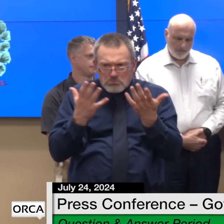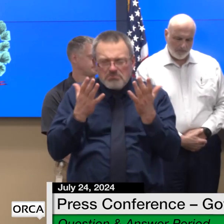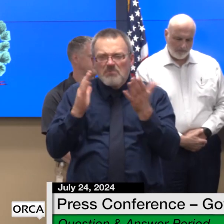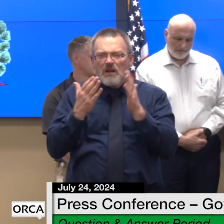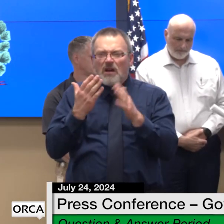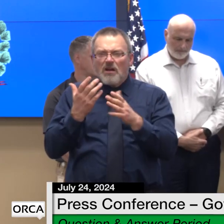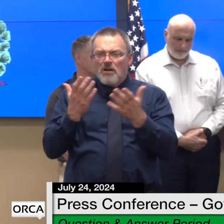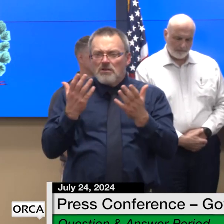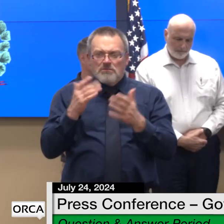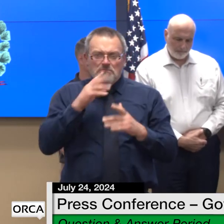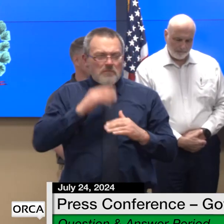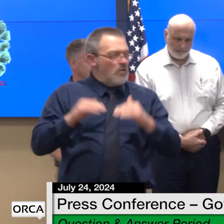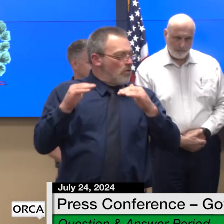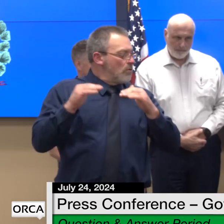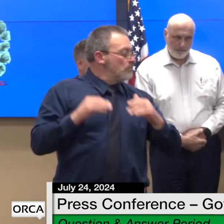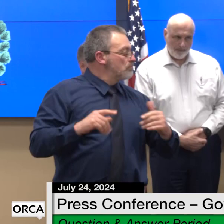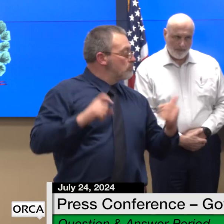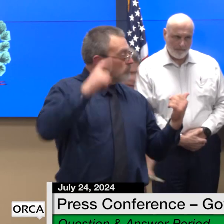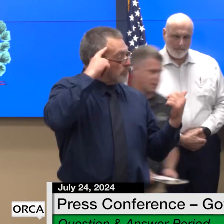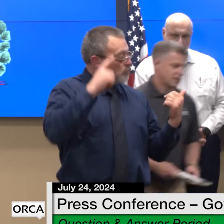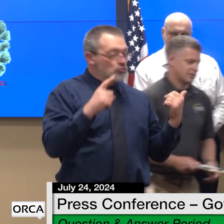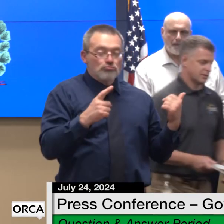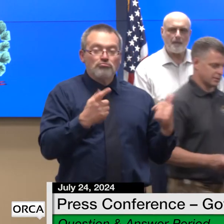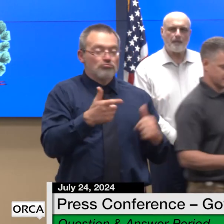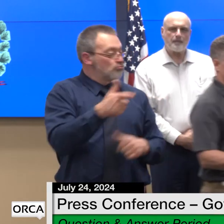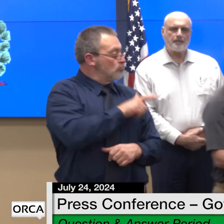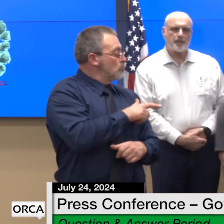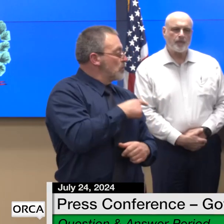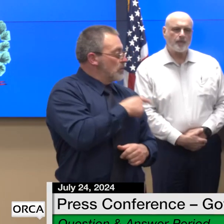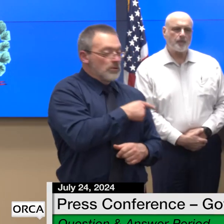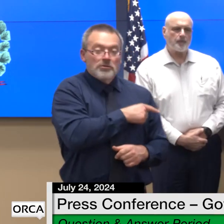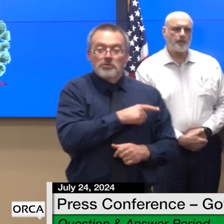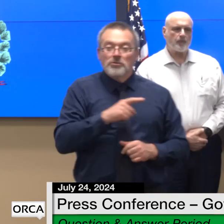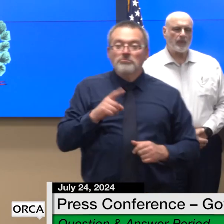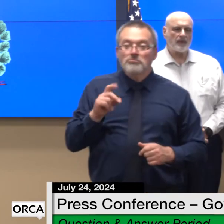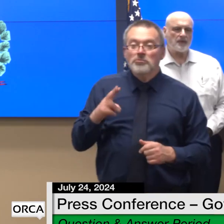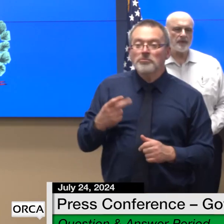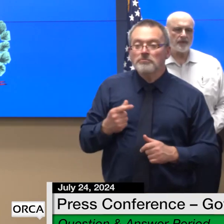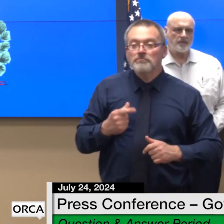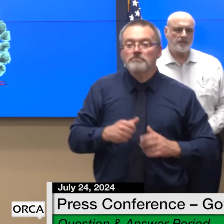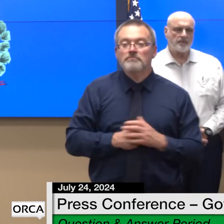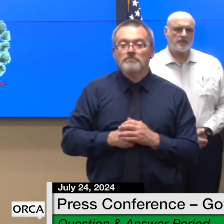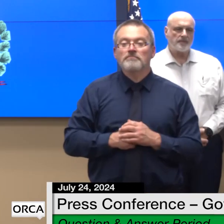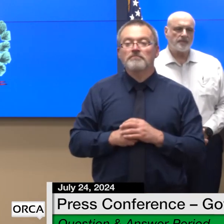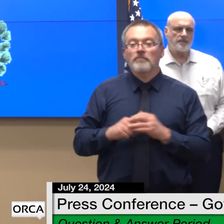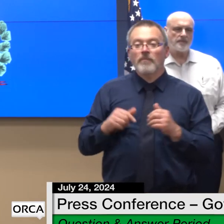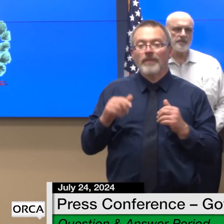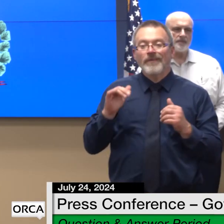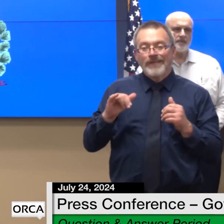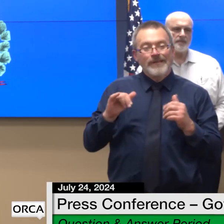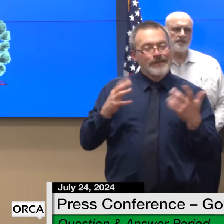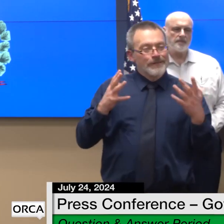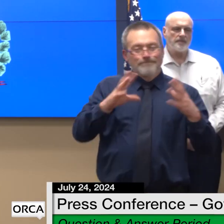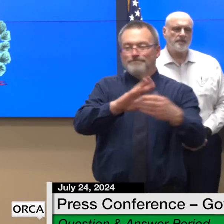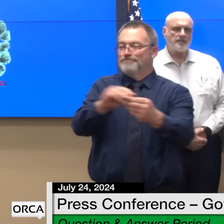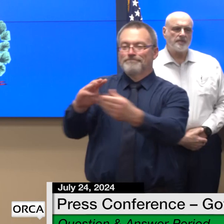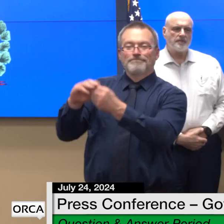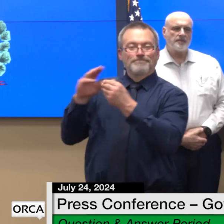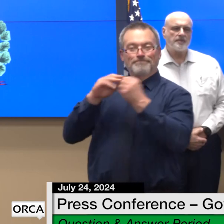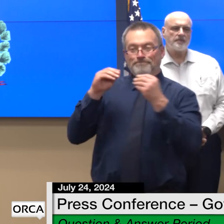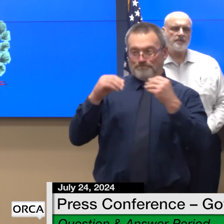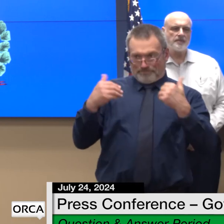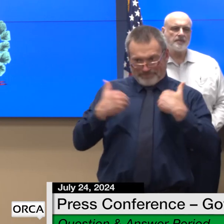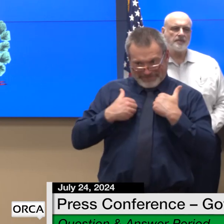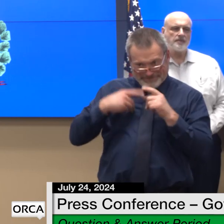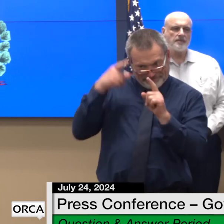know. That's an Eric question. So again, anecdotally, it's, for reference, in the 10 years prior to last